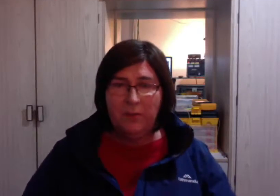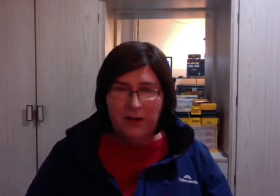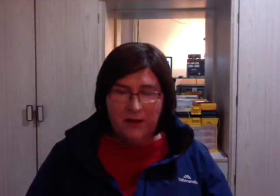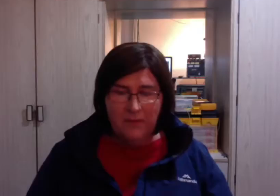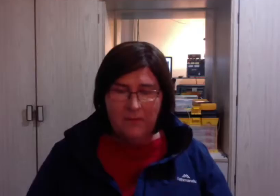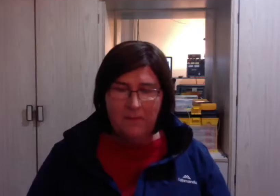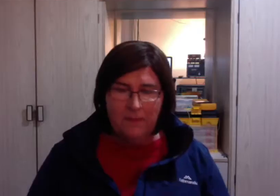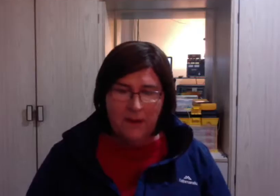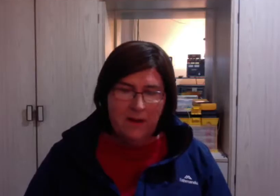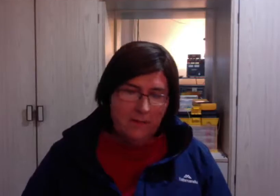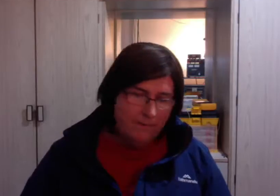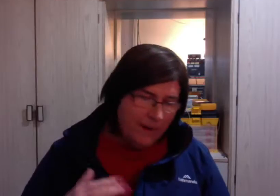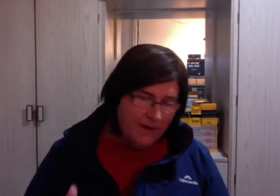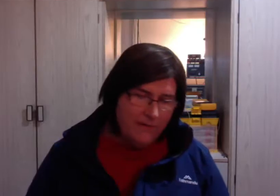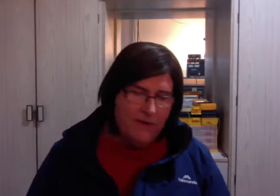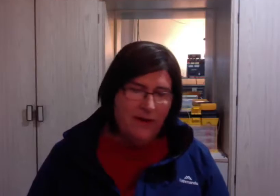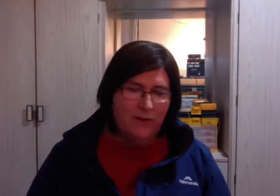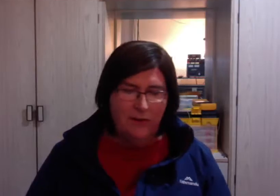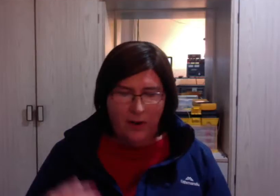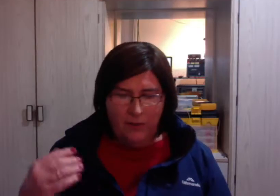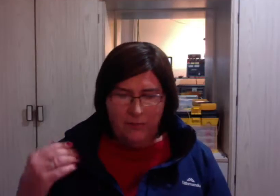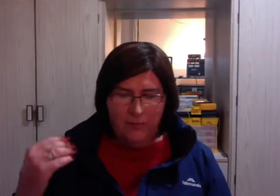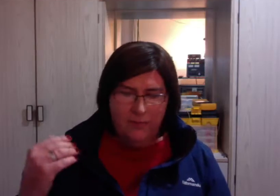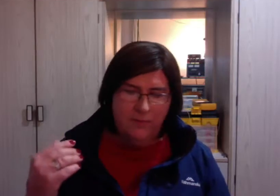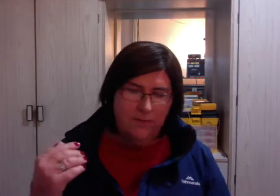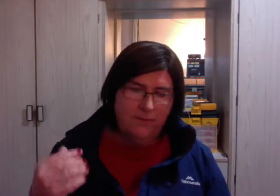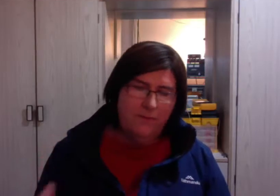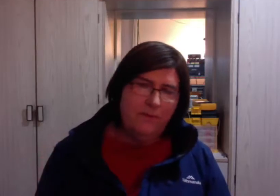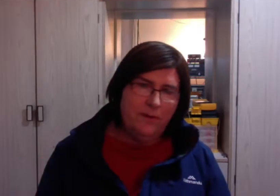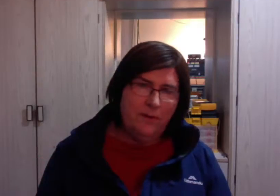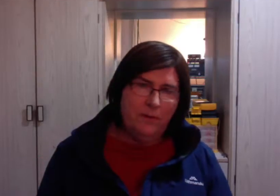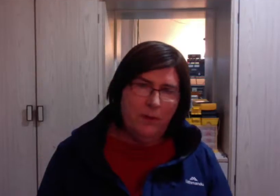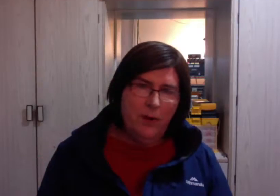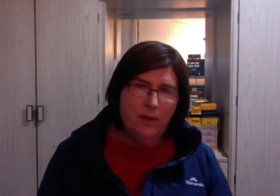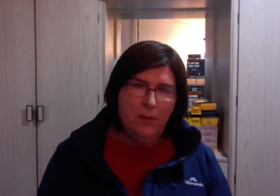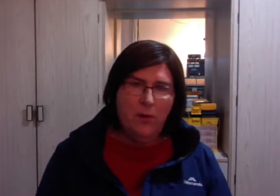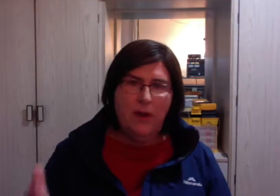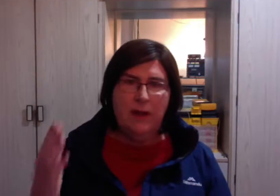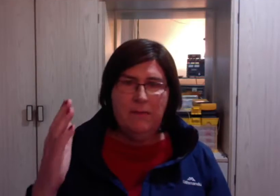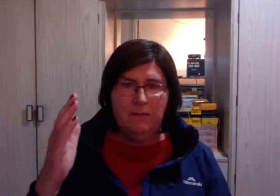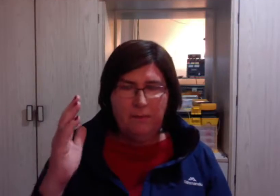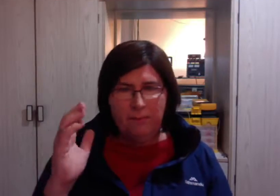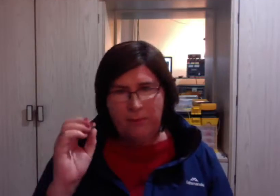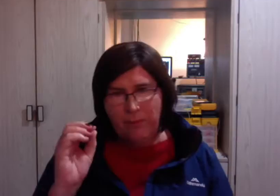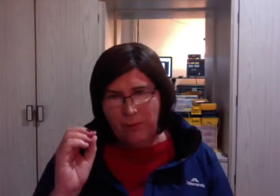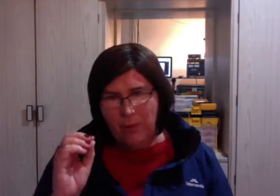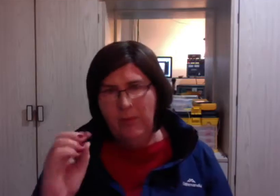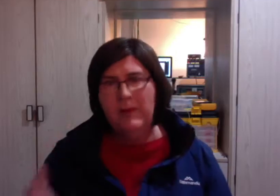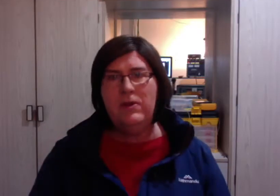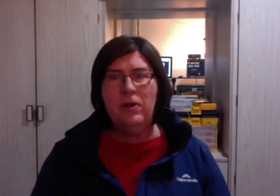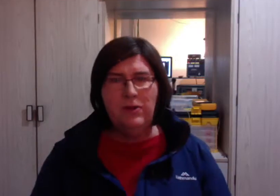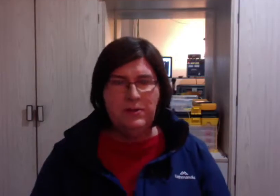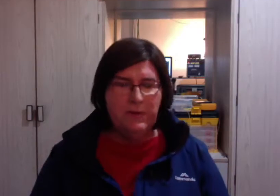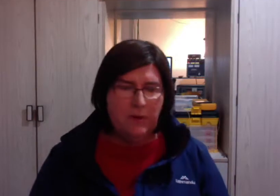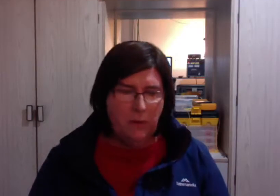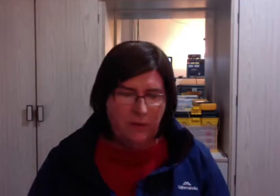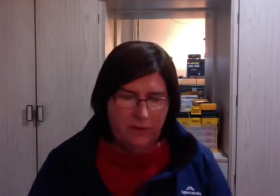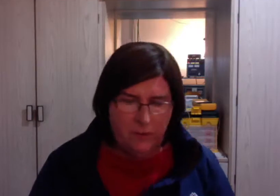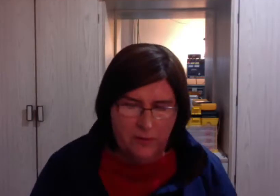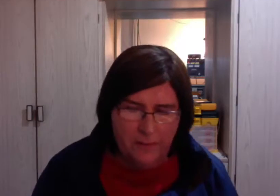spring, back into vehicles, off to Perney Bore and probably beyond, because it will depend